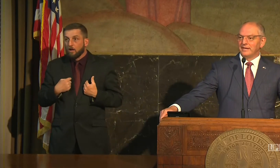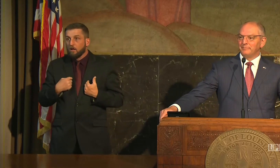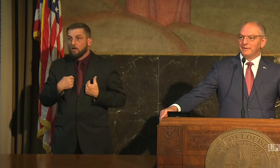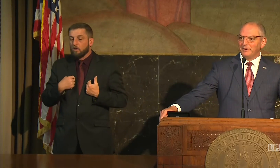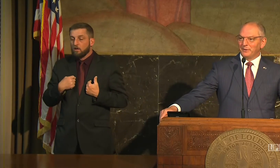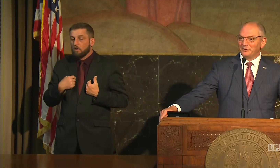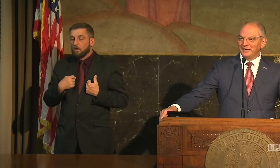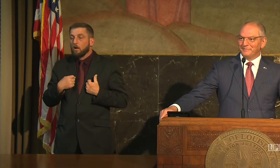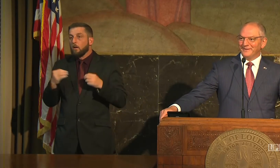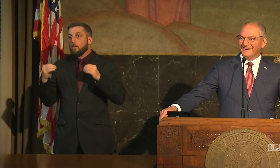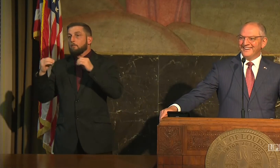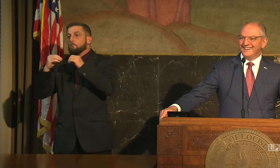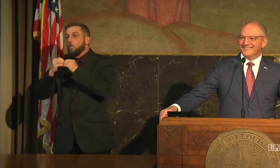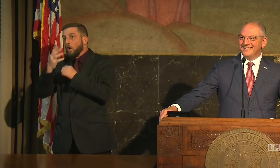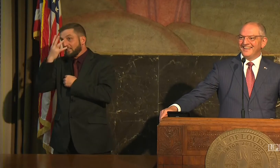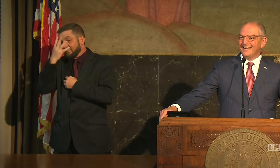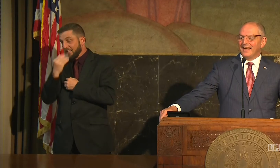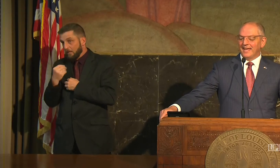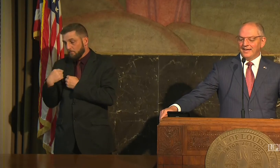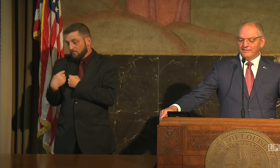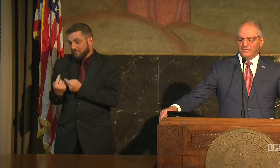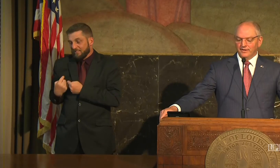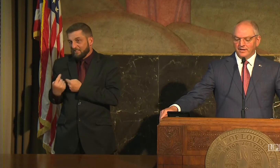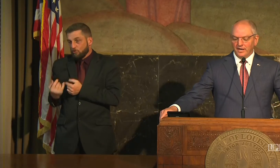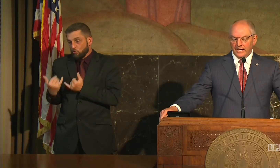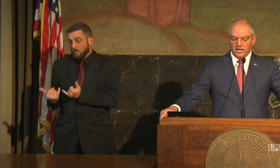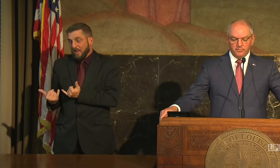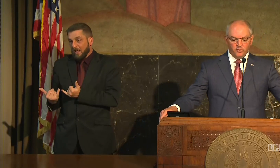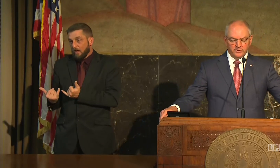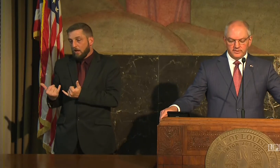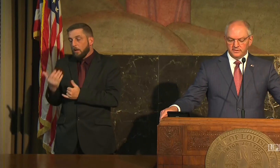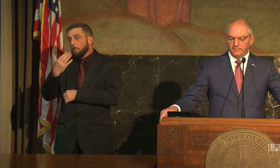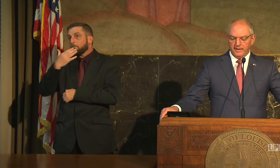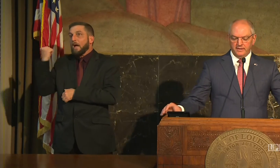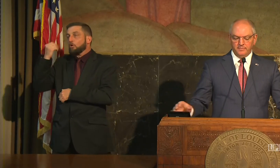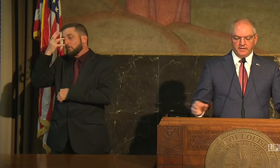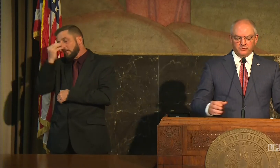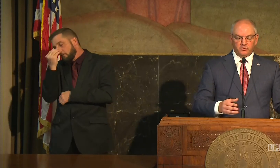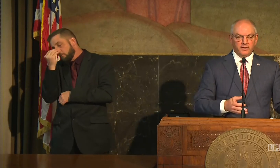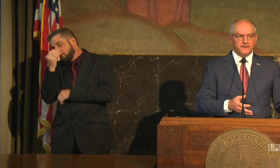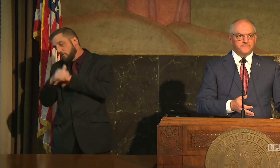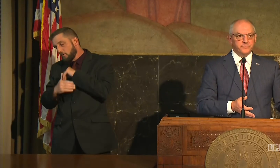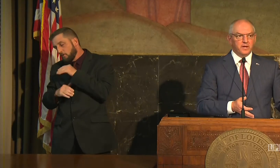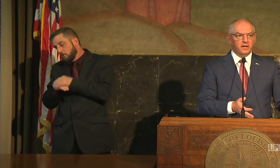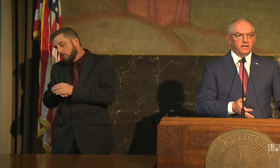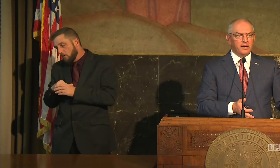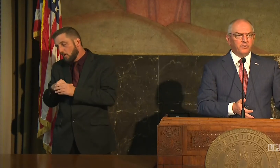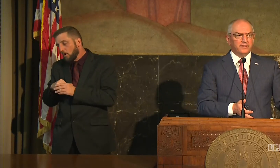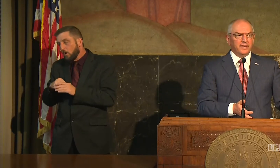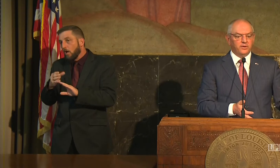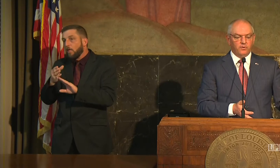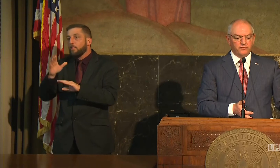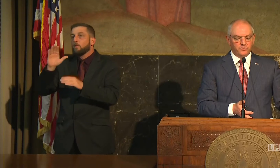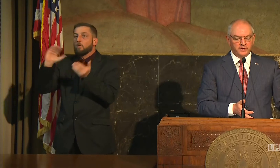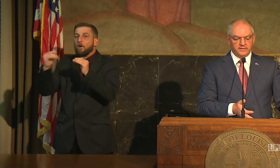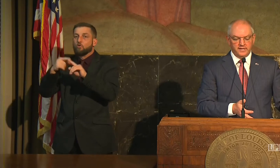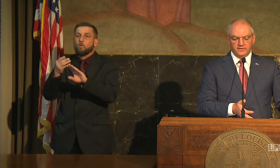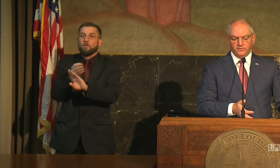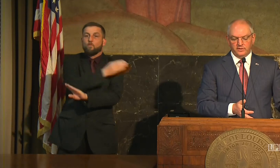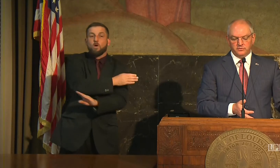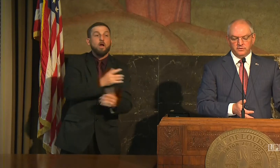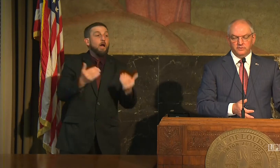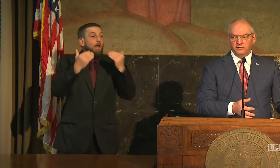more sleep and better sleep today than I have at any point since the pandemic started. Look, I want to thank you all